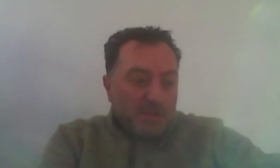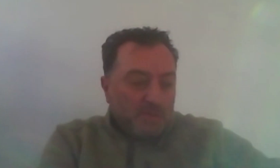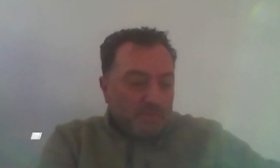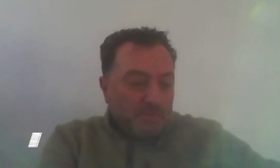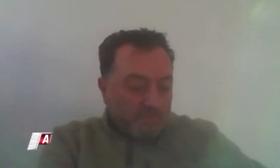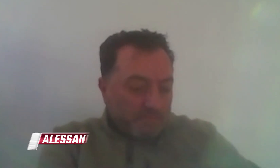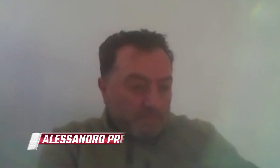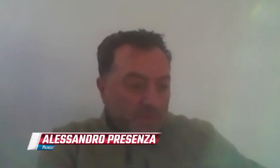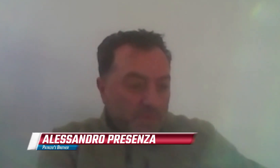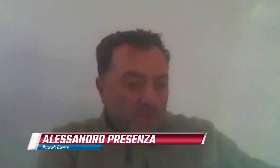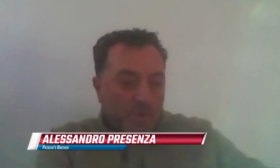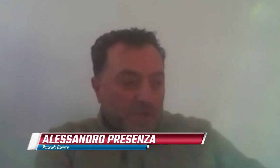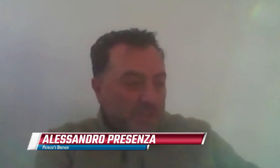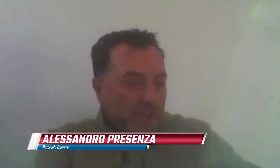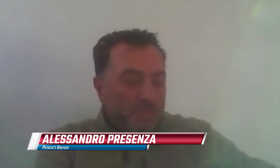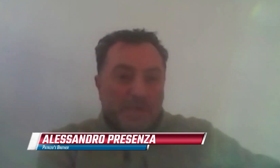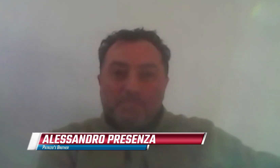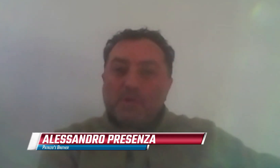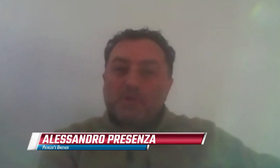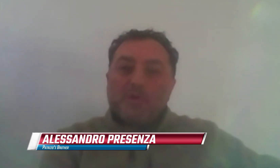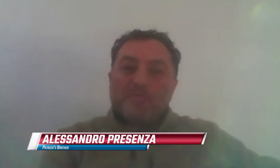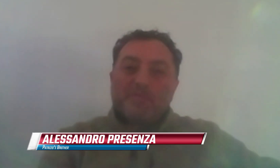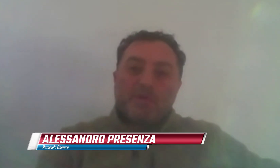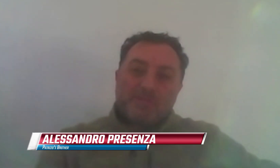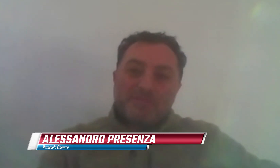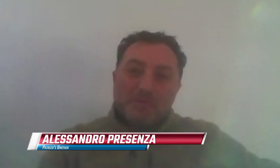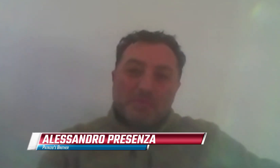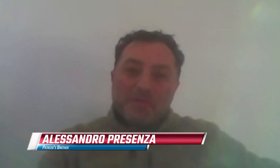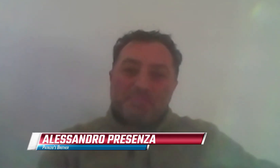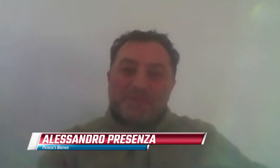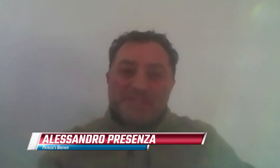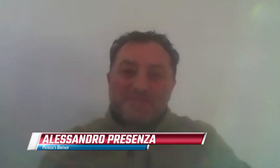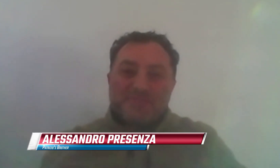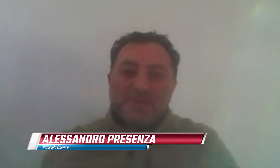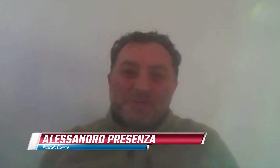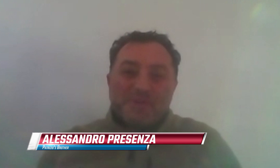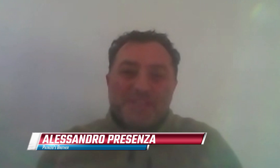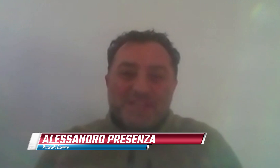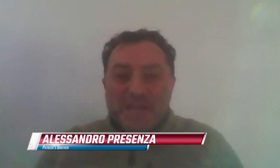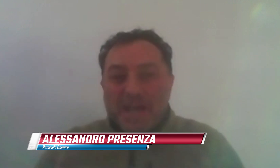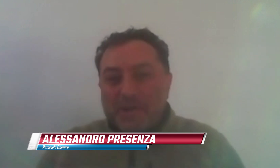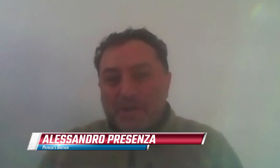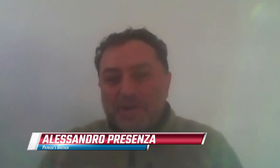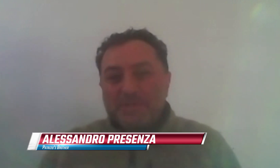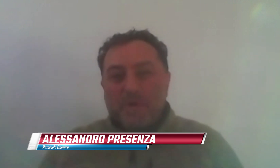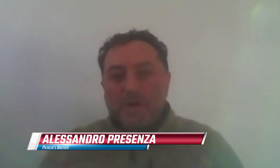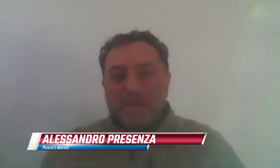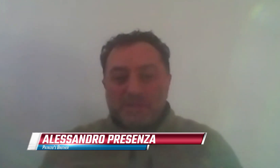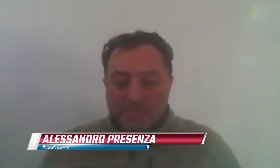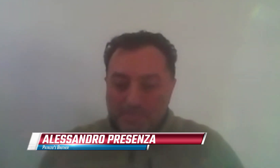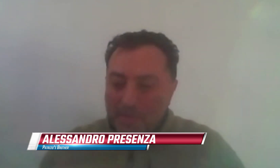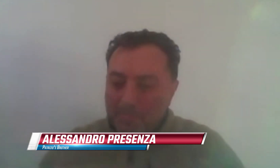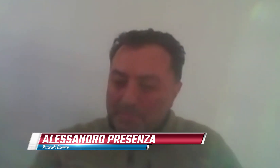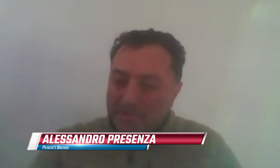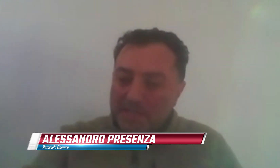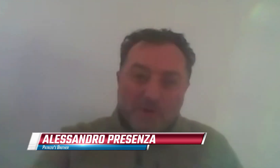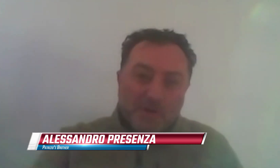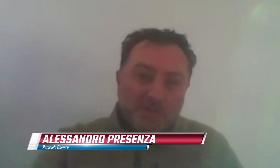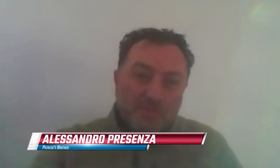what it's like being pulled over by the police for a routine check or to walk into a public place or to